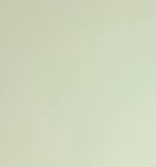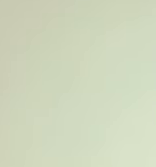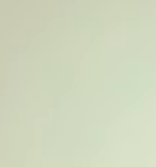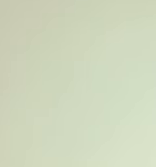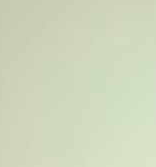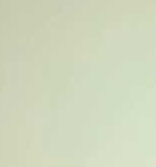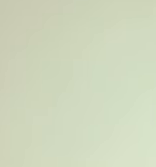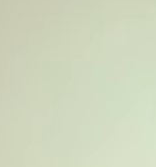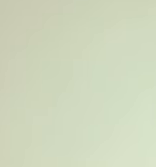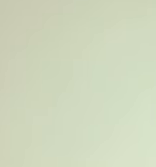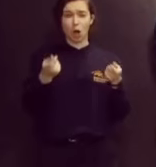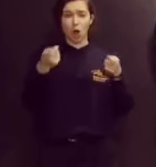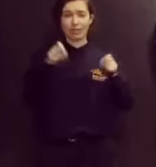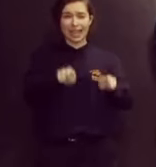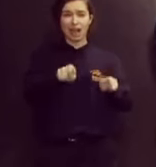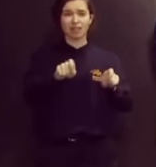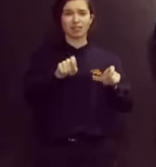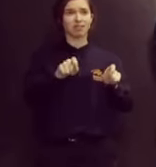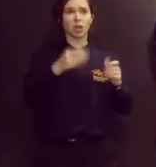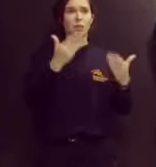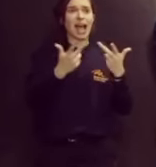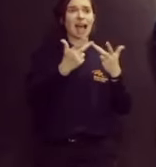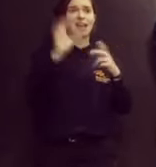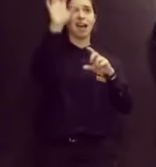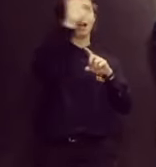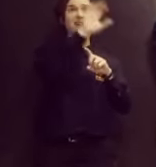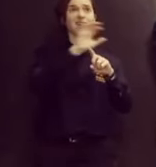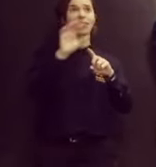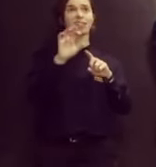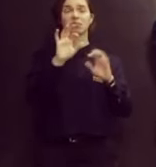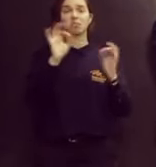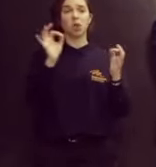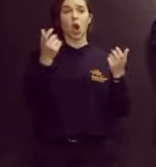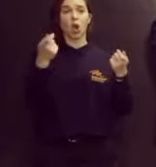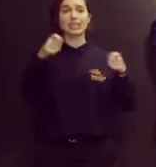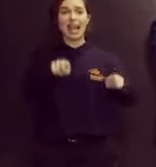you weren't asked to be the acting premier? So that's an absurd proposition.